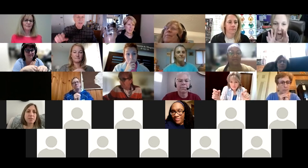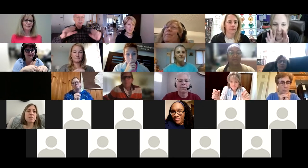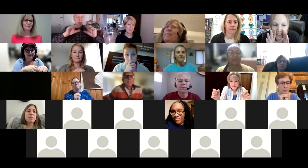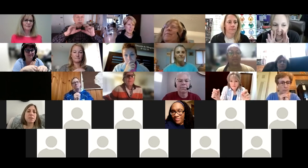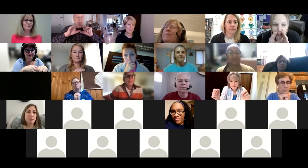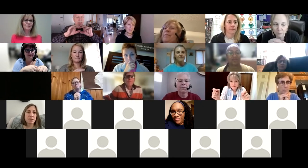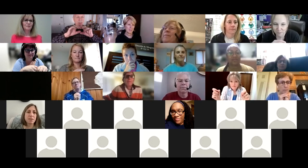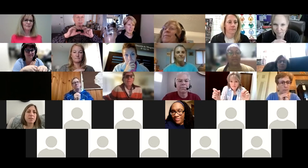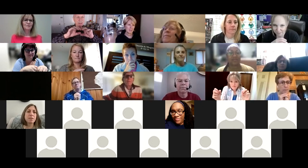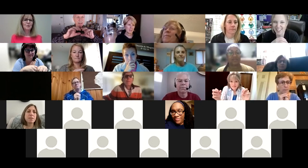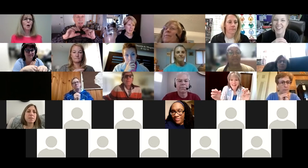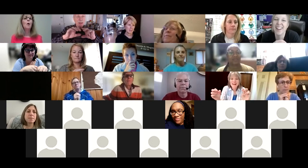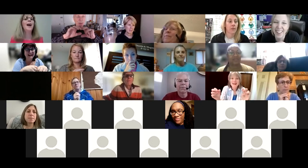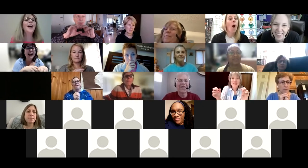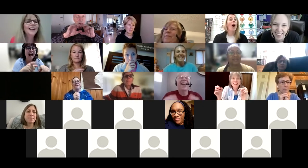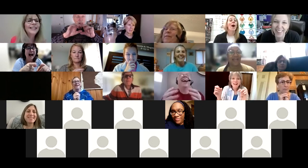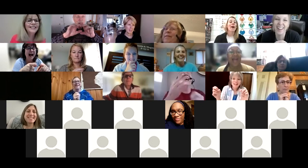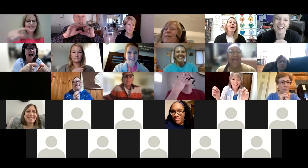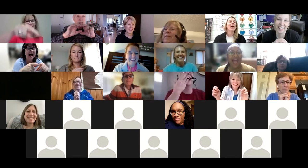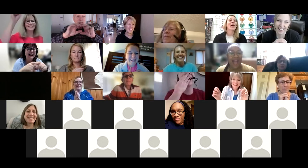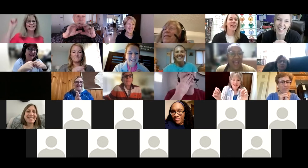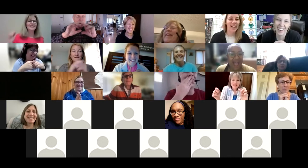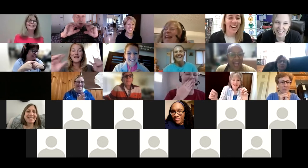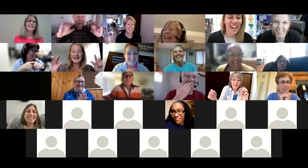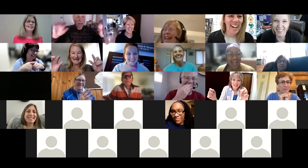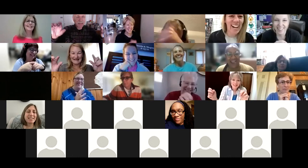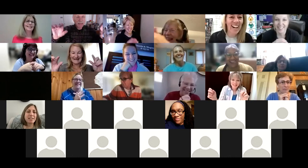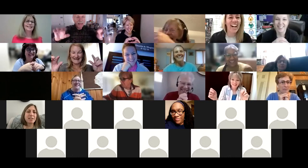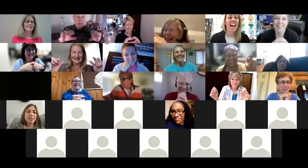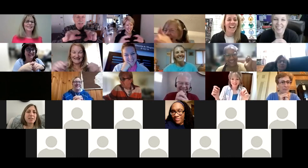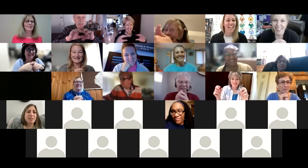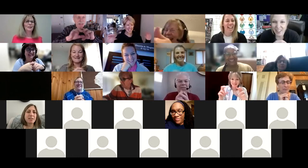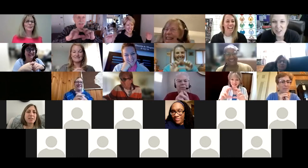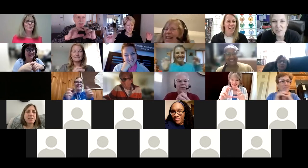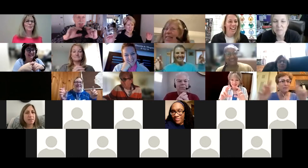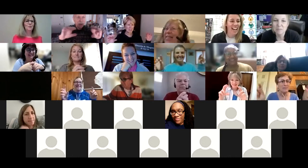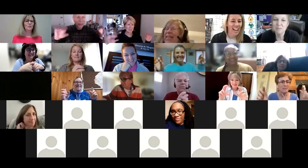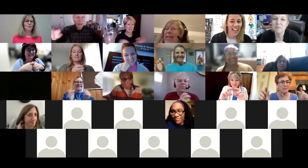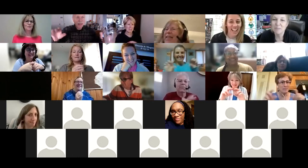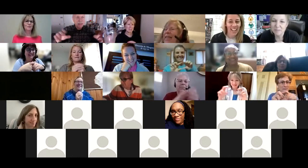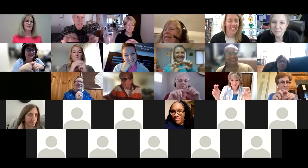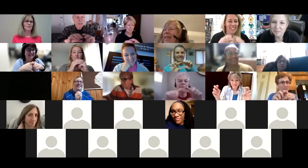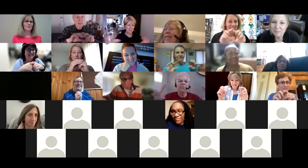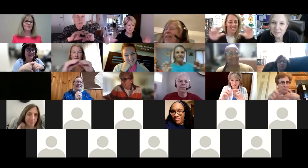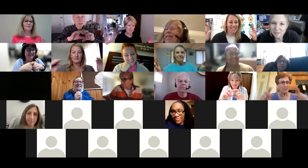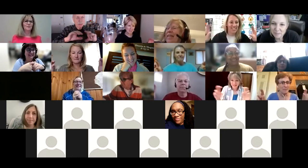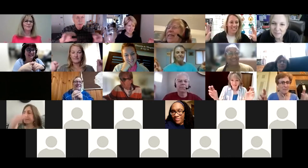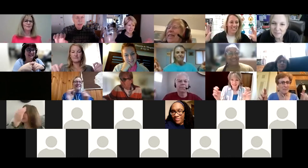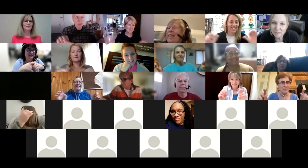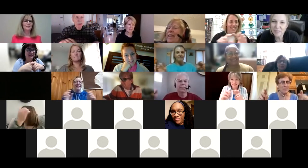Provinces. Yes. The first sentence is going to be about the United States, and the next sentence is going to be about the United States, and then the triple whammy is